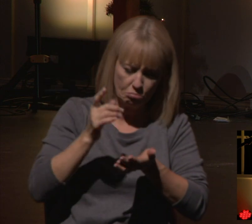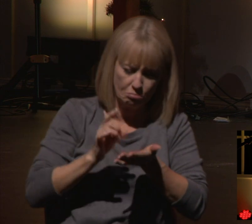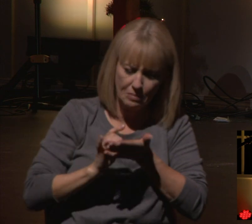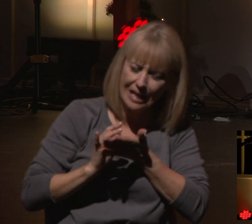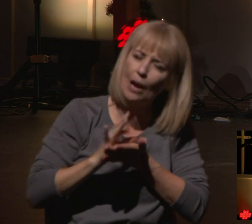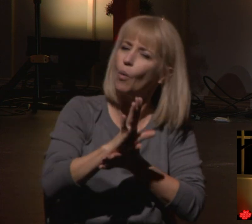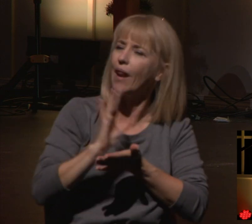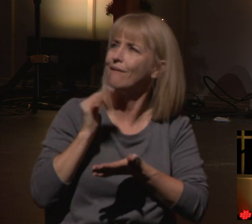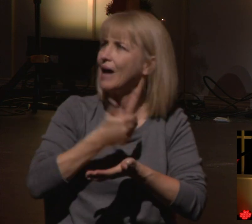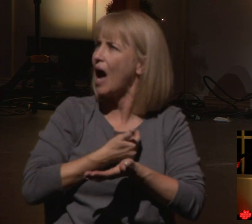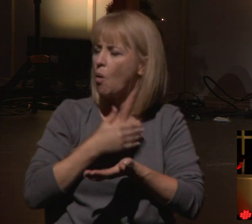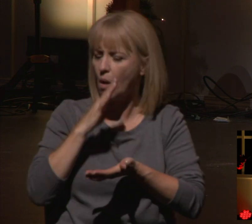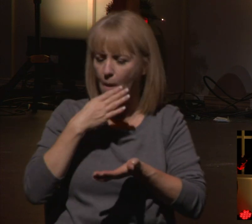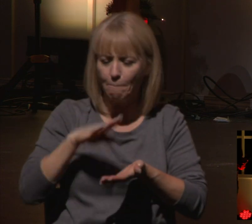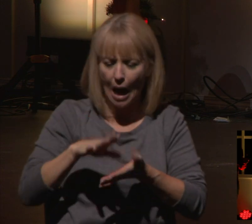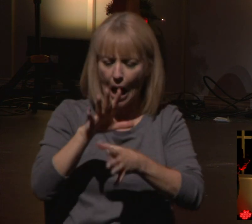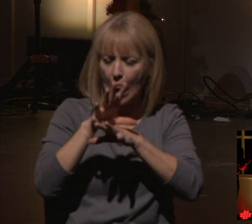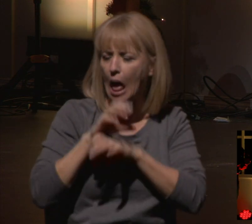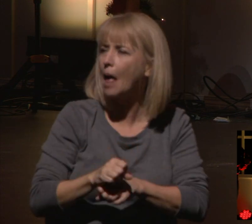eyes back to Christ.